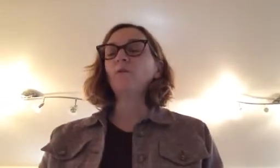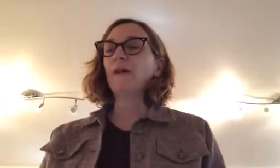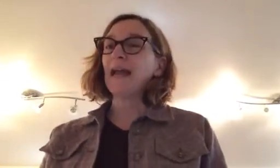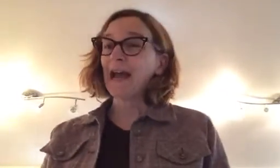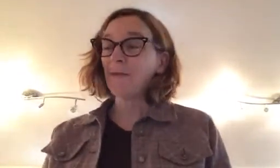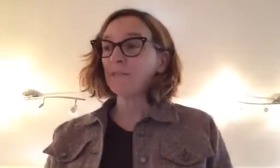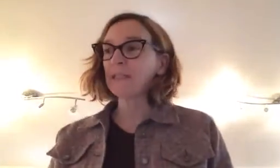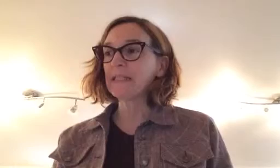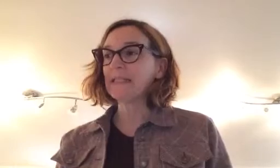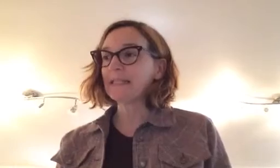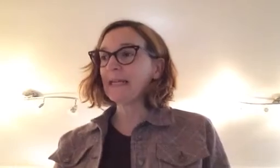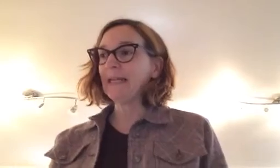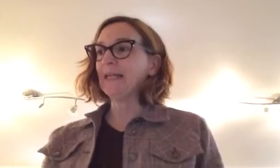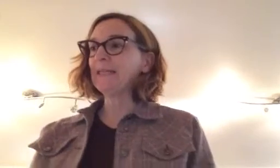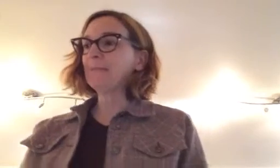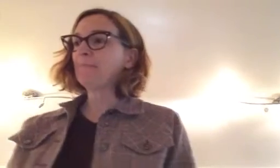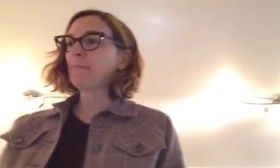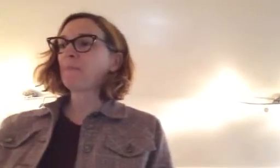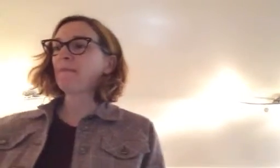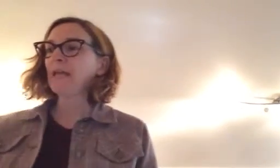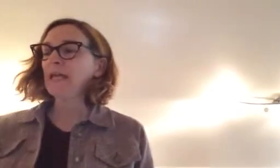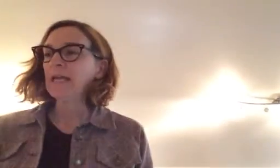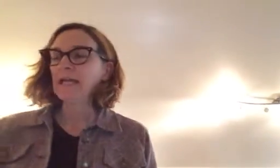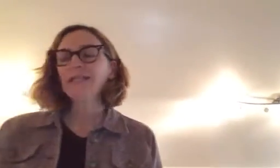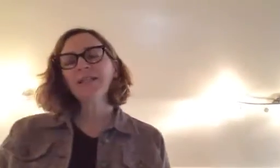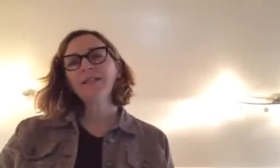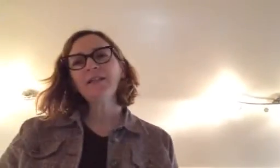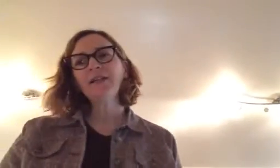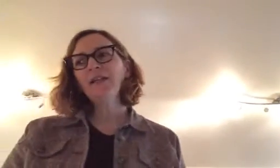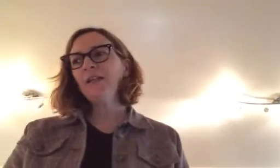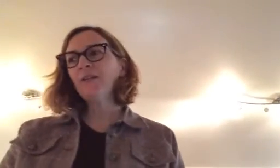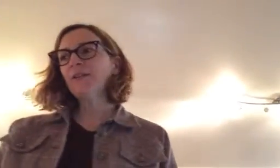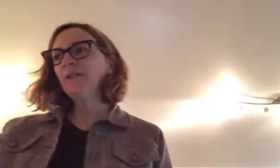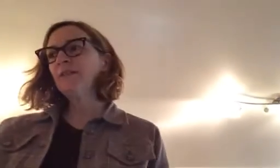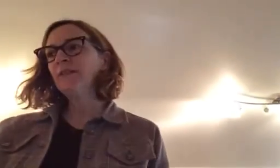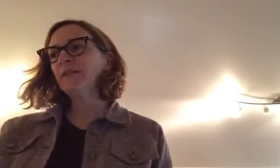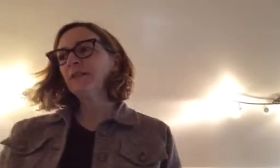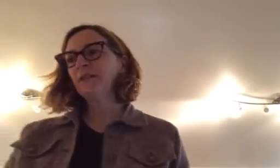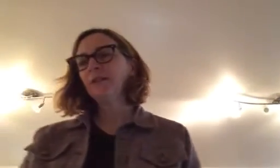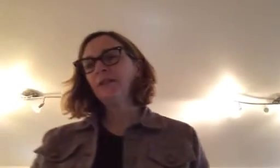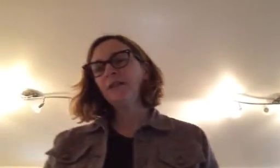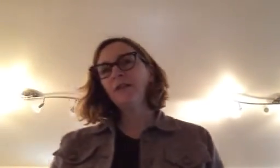What happens instead is that England